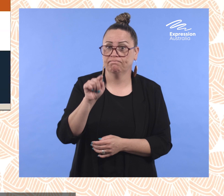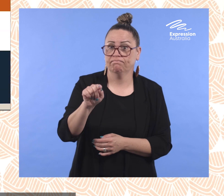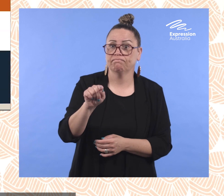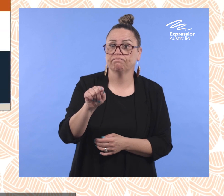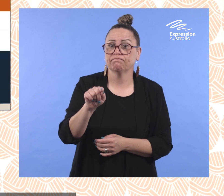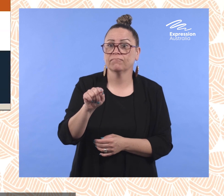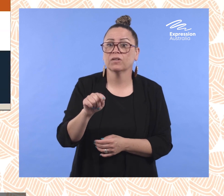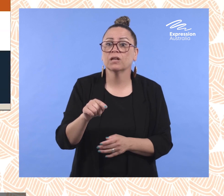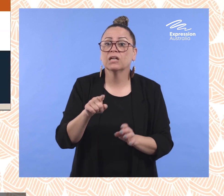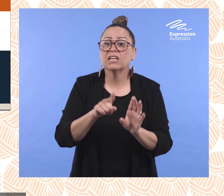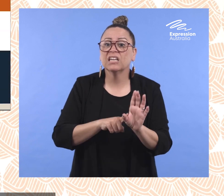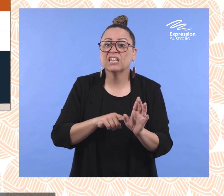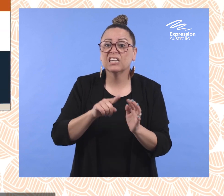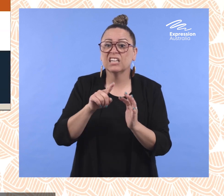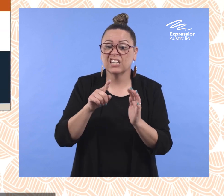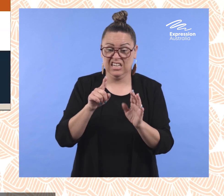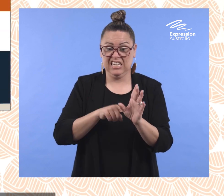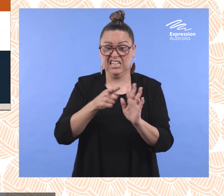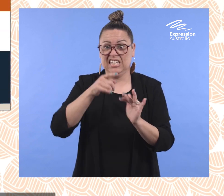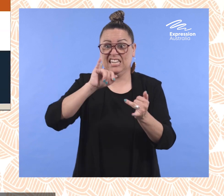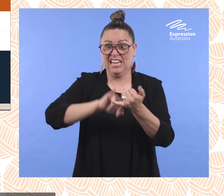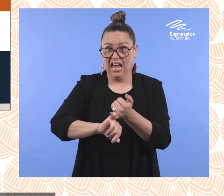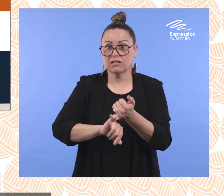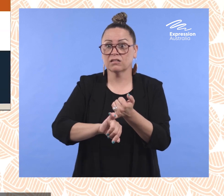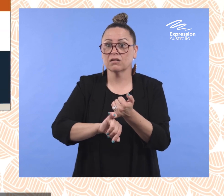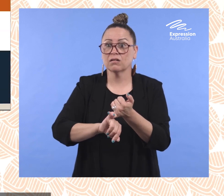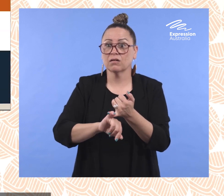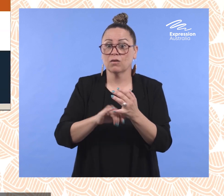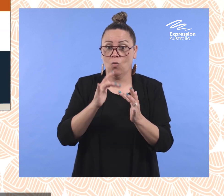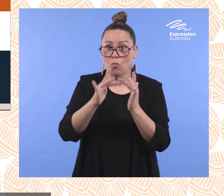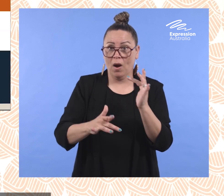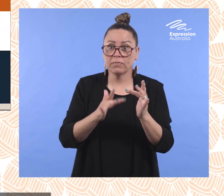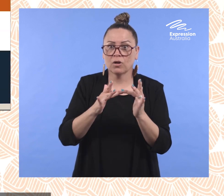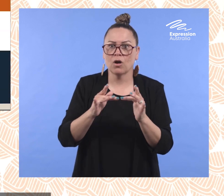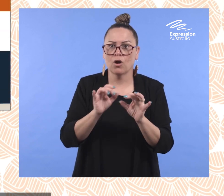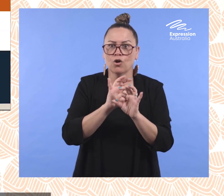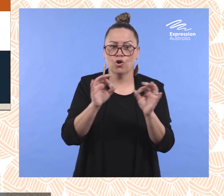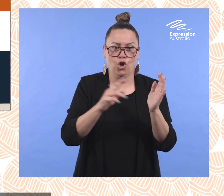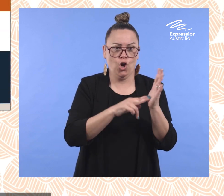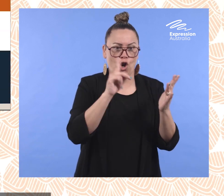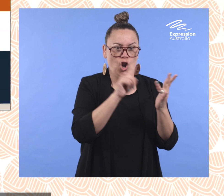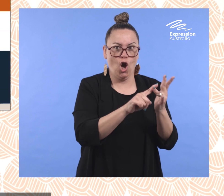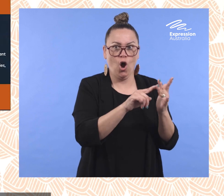is the official Yes website. There's not an official No website as such.